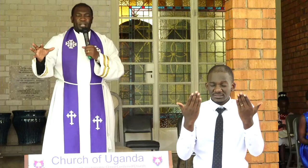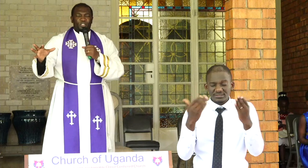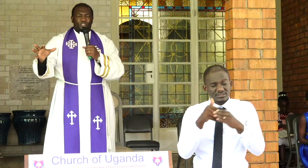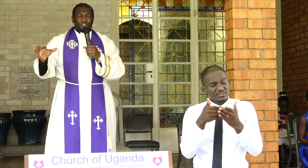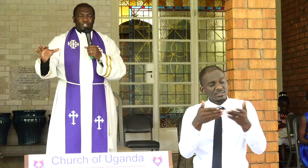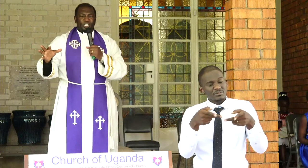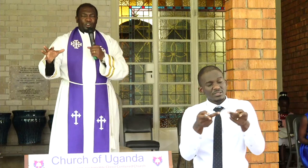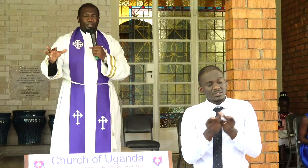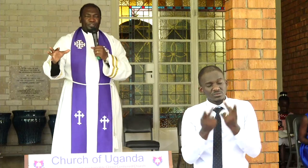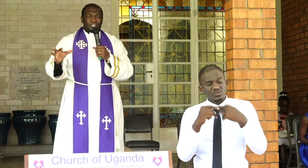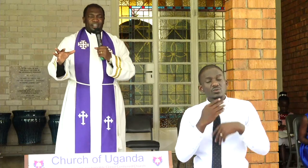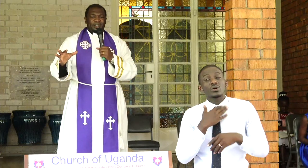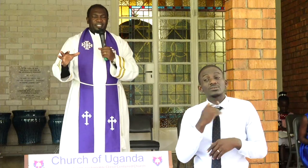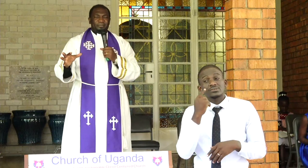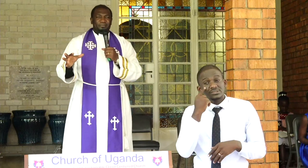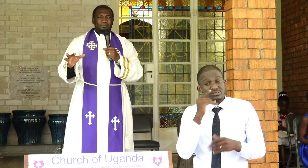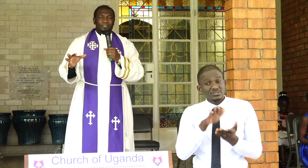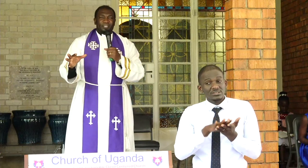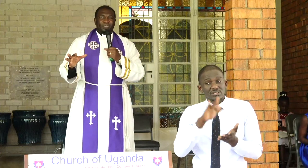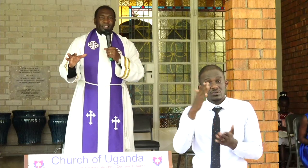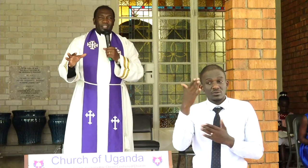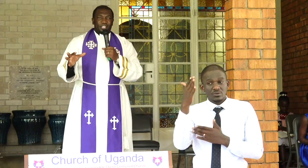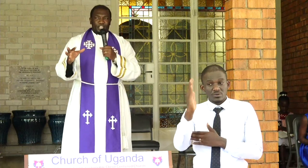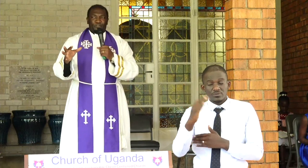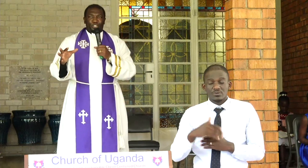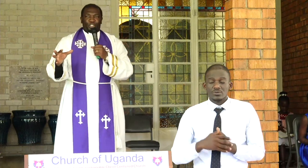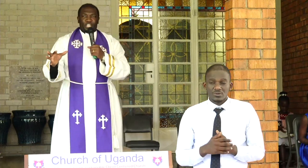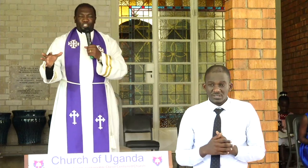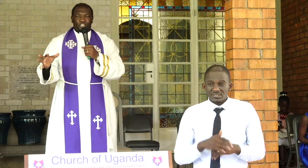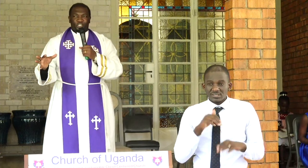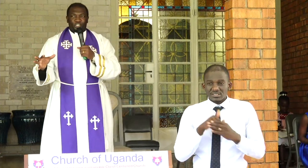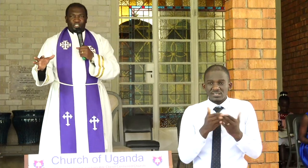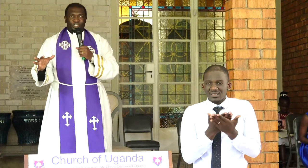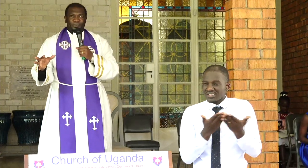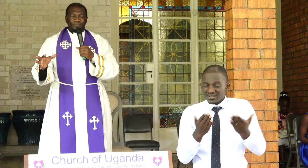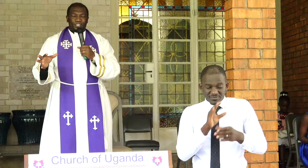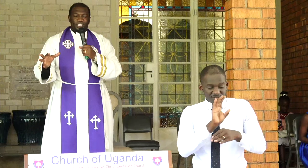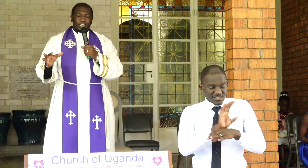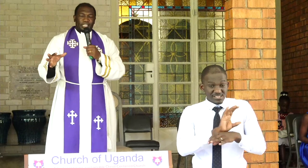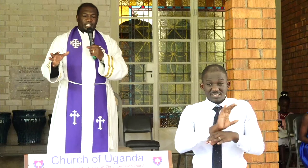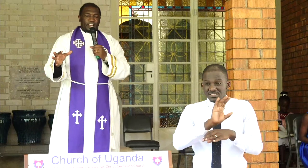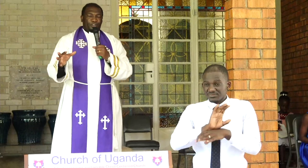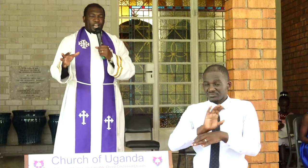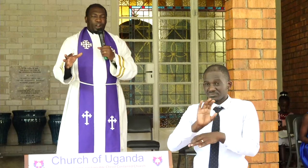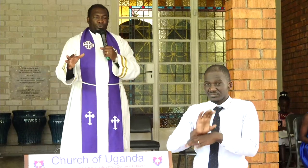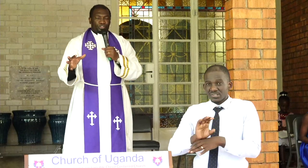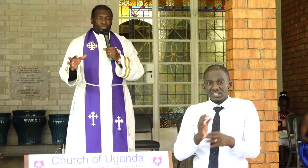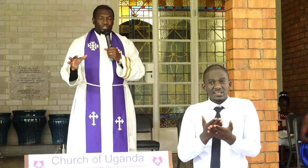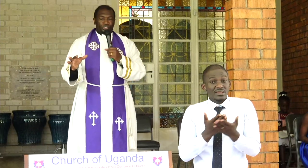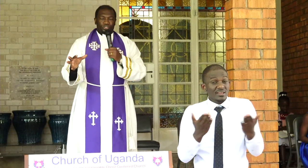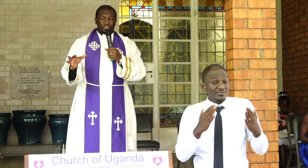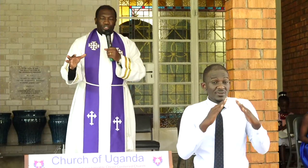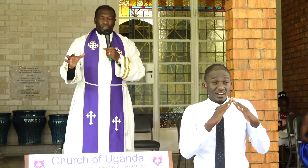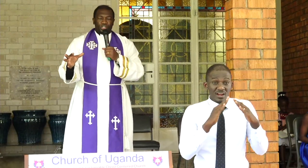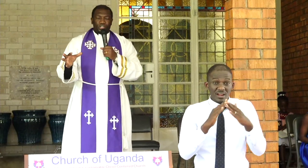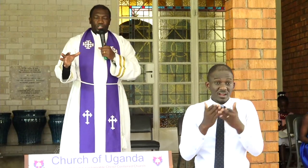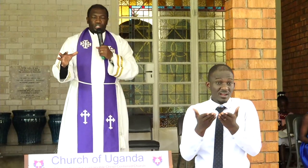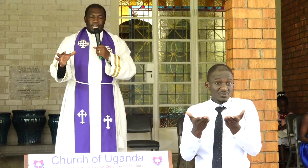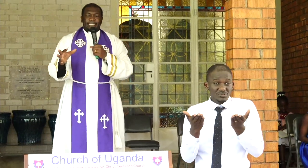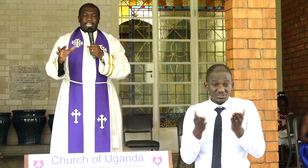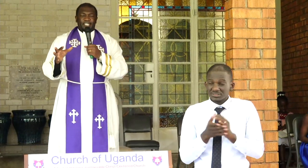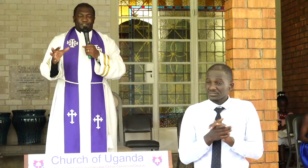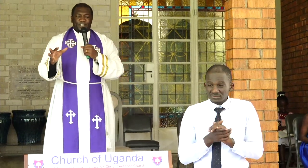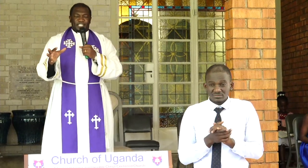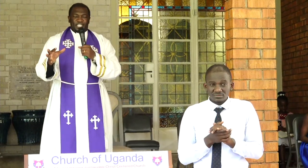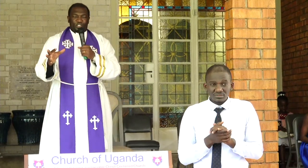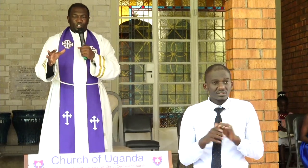We want to see the glory of God. In every church, in every house,